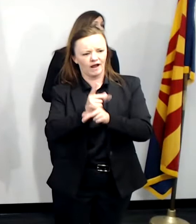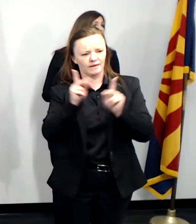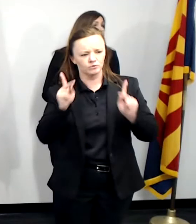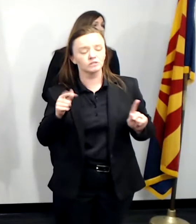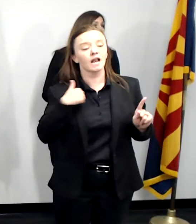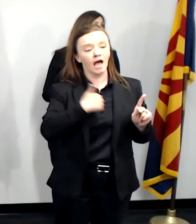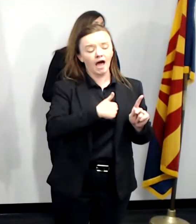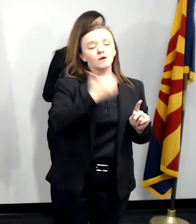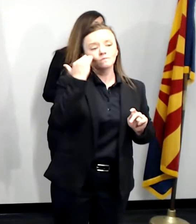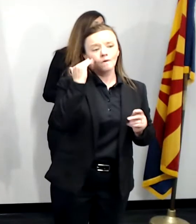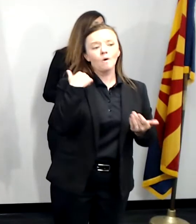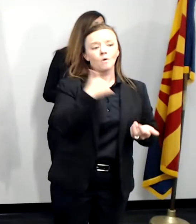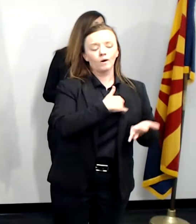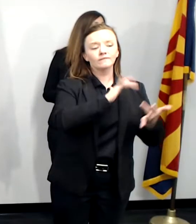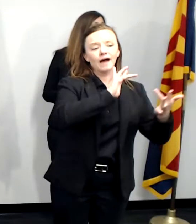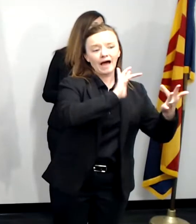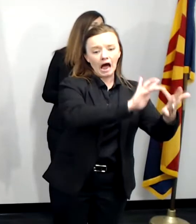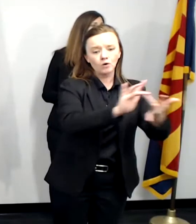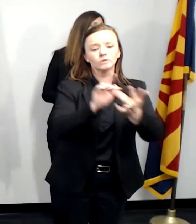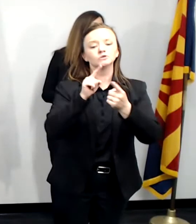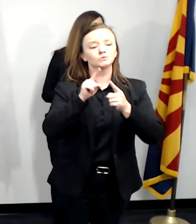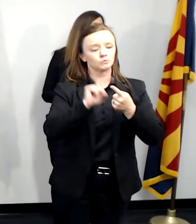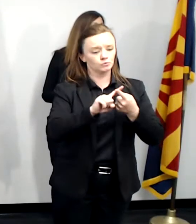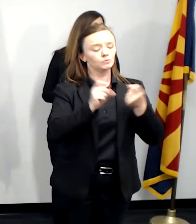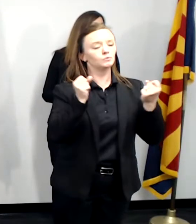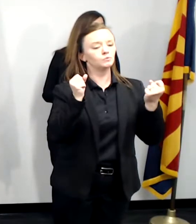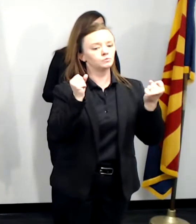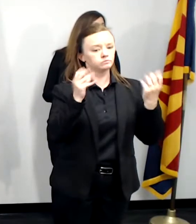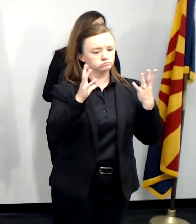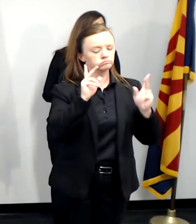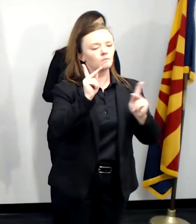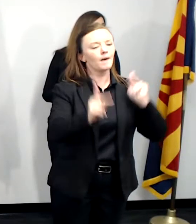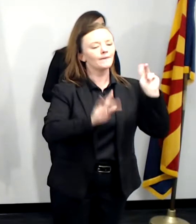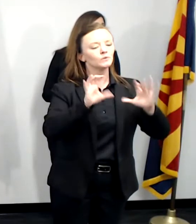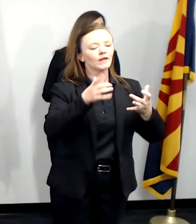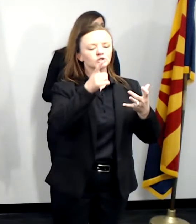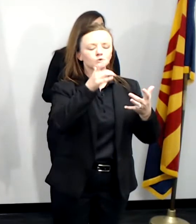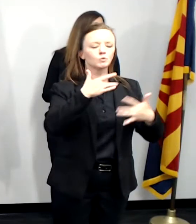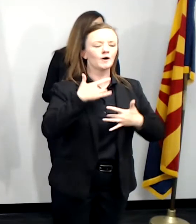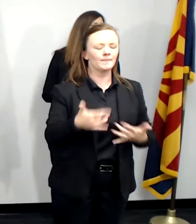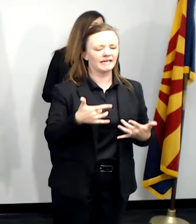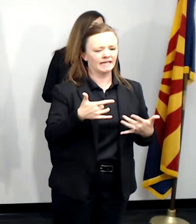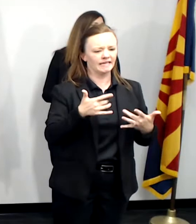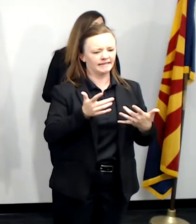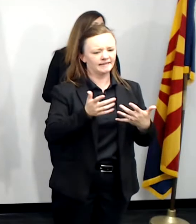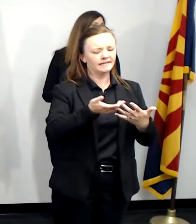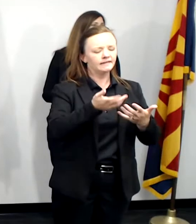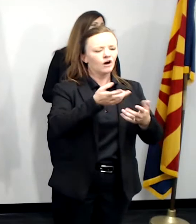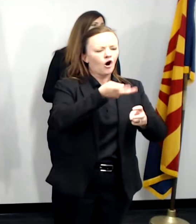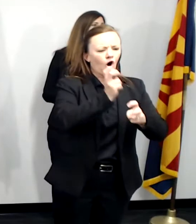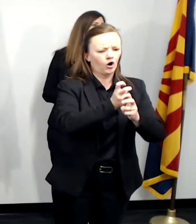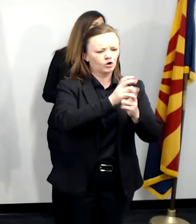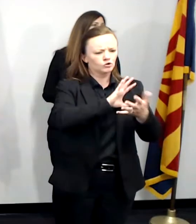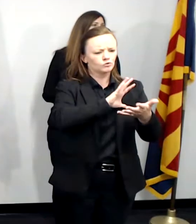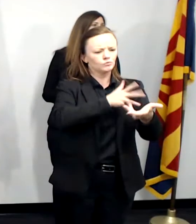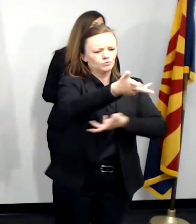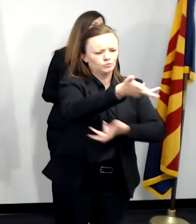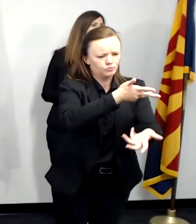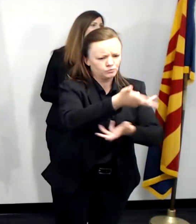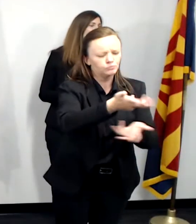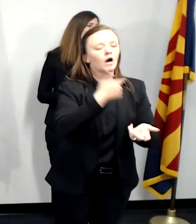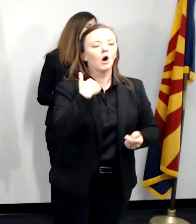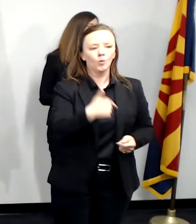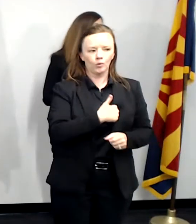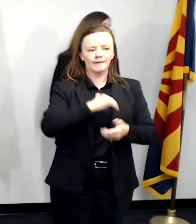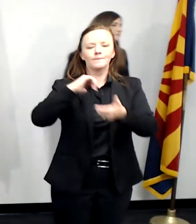have outreach to hard-to-reach populations. Public Health has a liaison that is constantly reaching out to organizations who are in